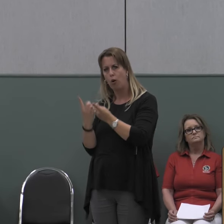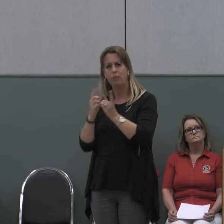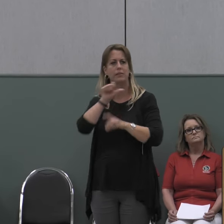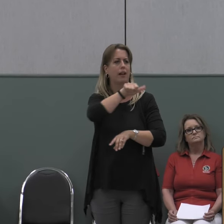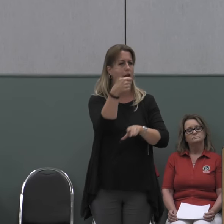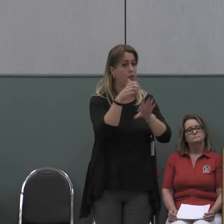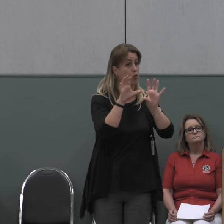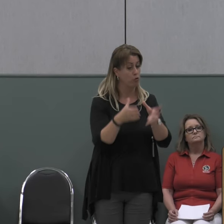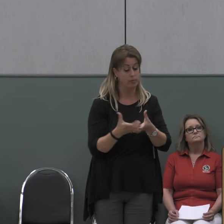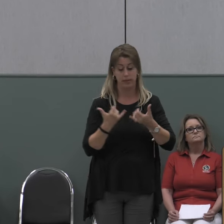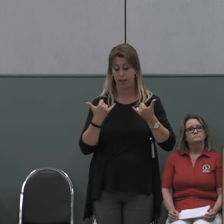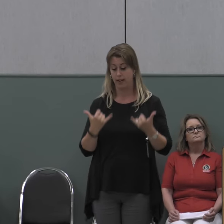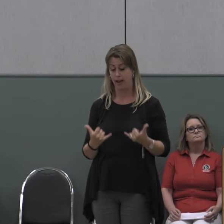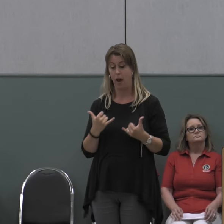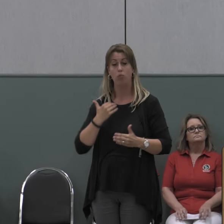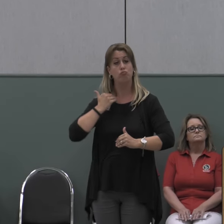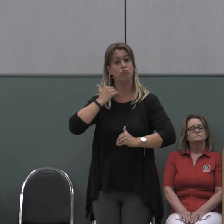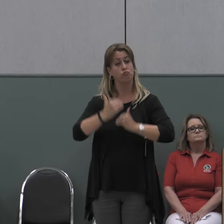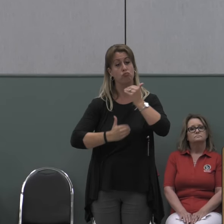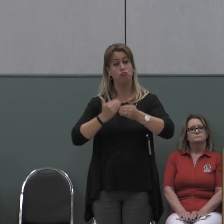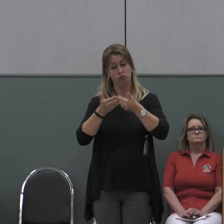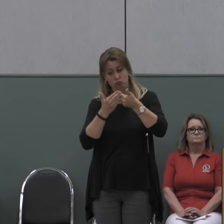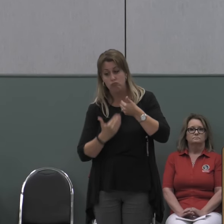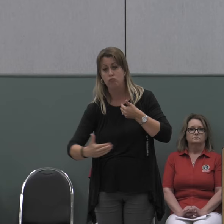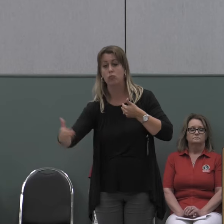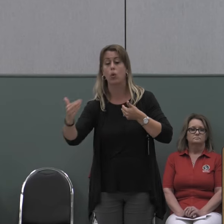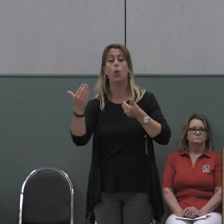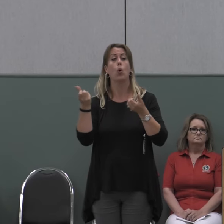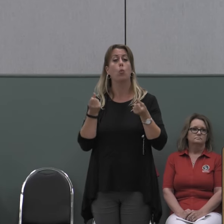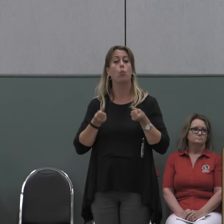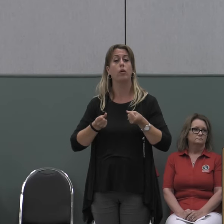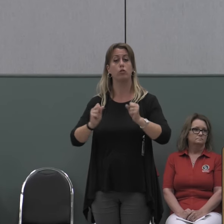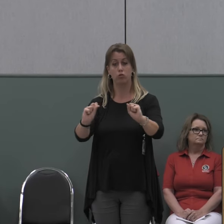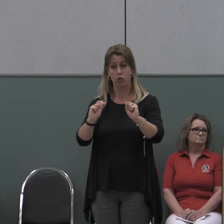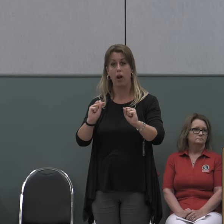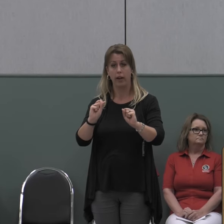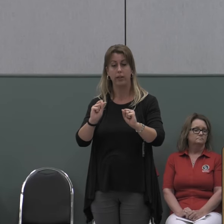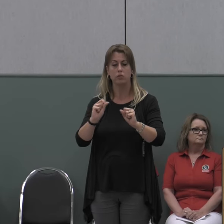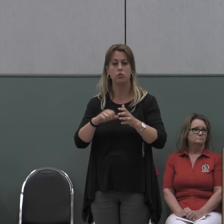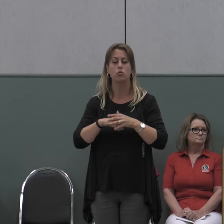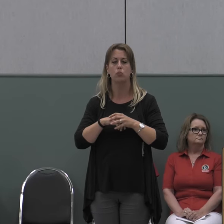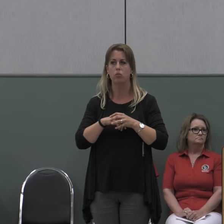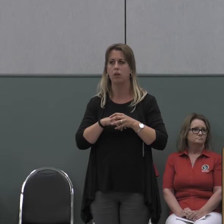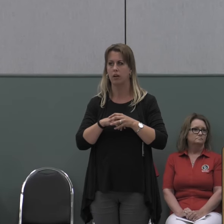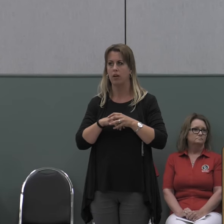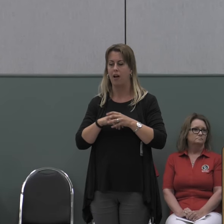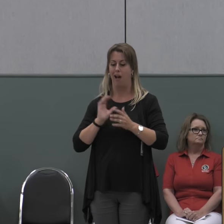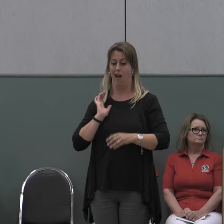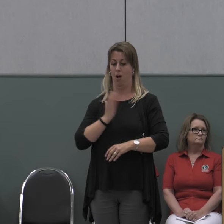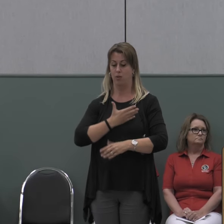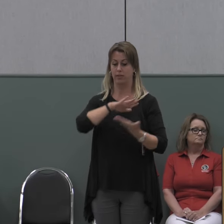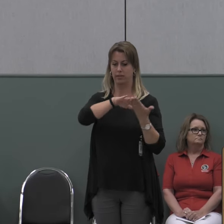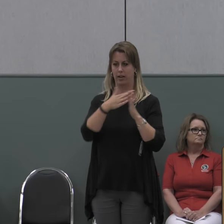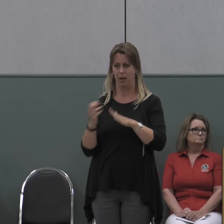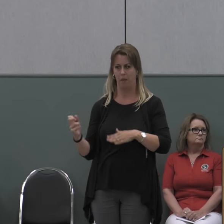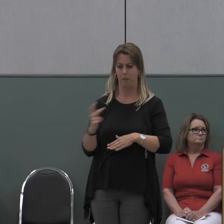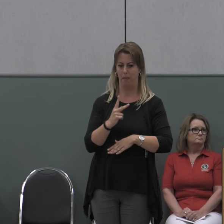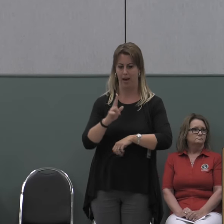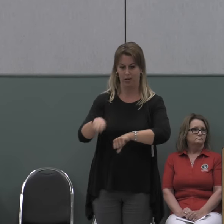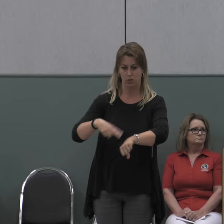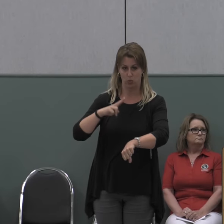moving forward, we're starting to release those resources, trying to return to a state back of normalcy. I know that's kind of